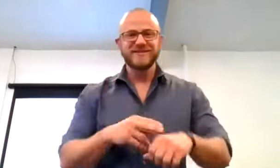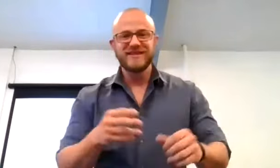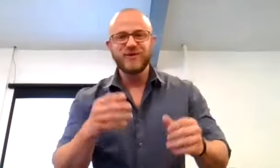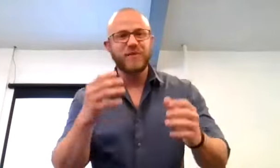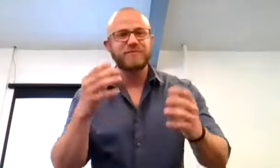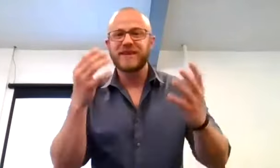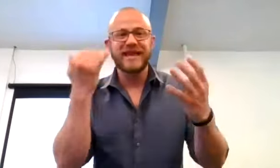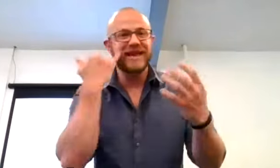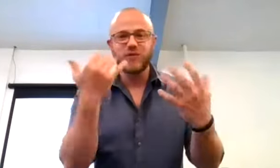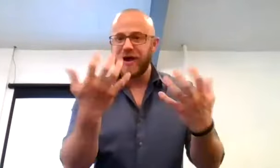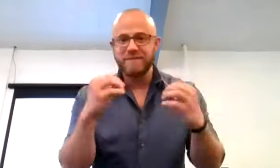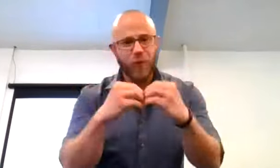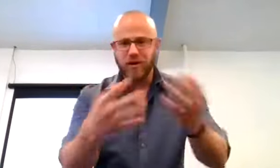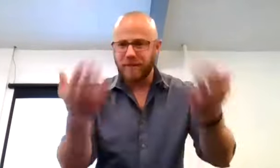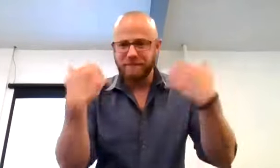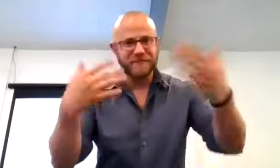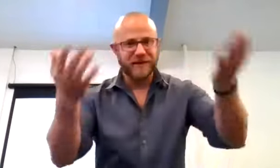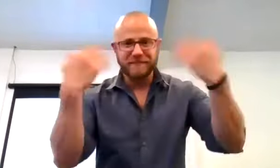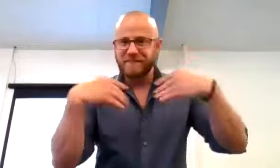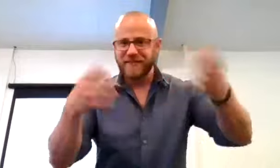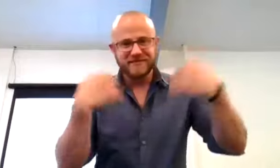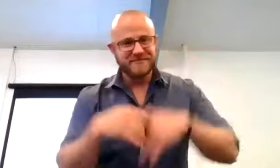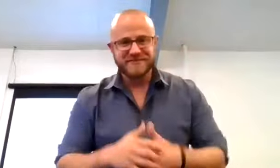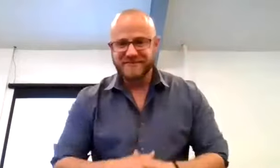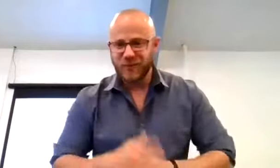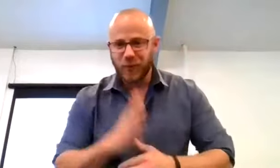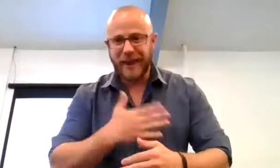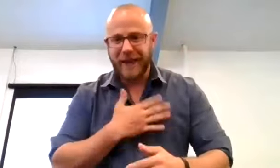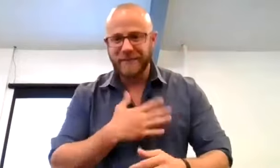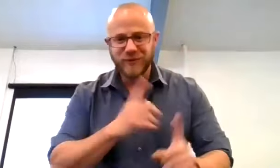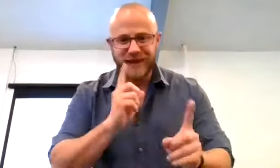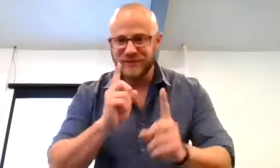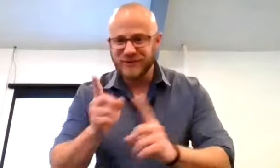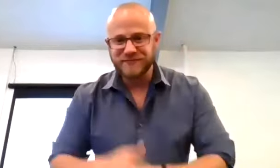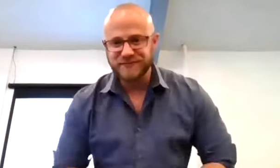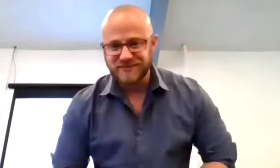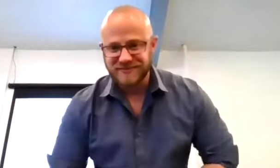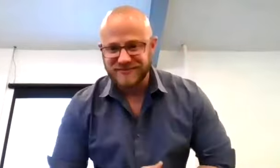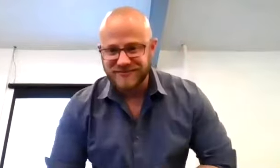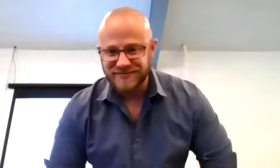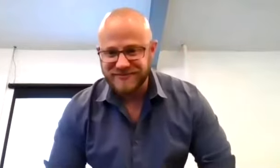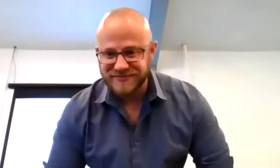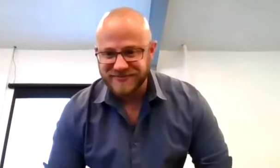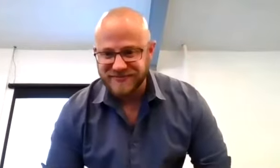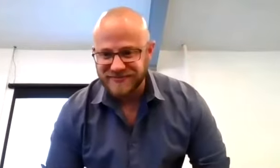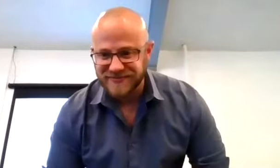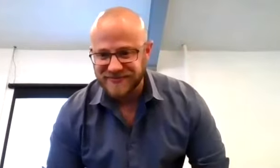Okay, of course. So if you want more, come on, keep it coming. I've got some time, I'm happy to answer.